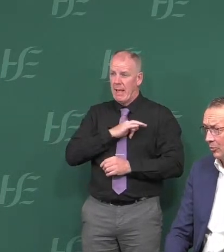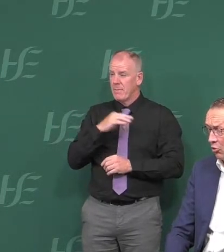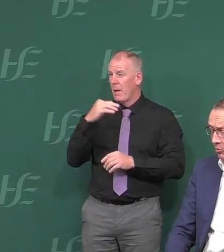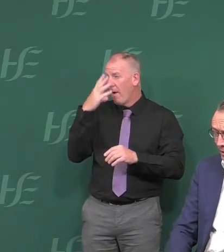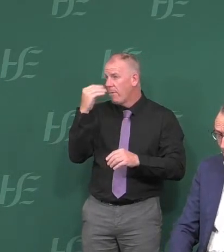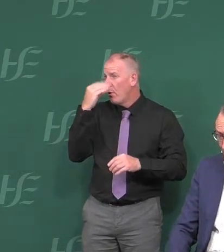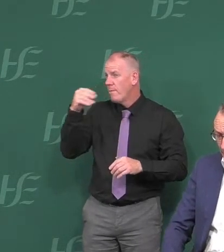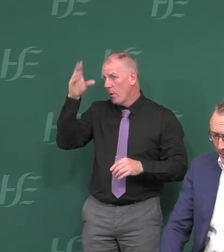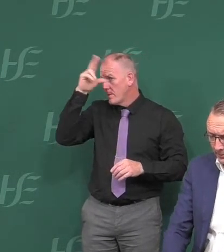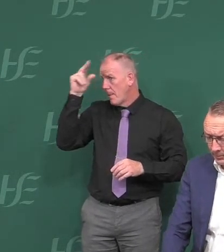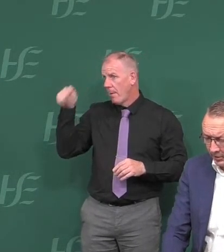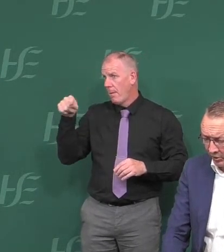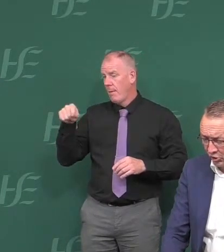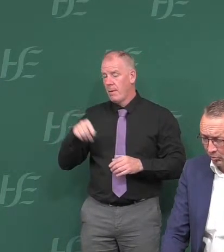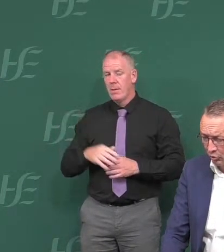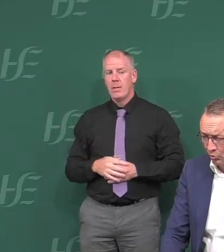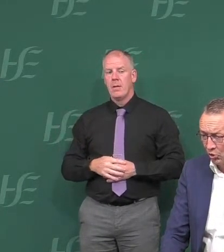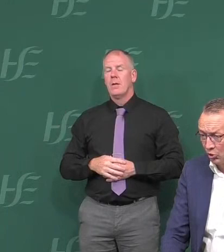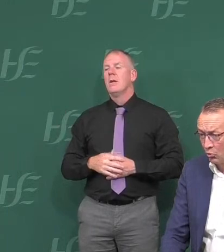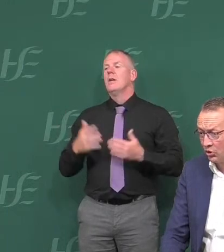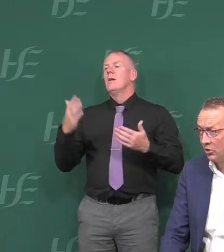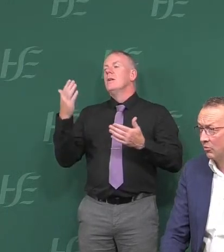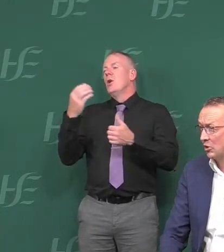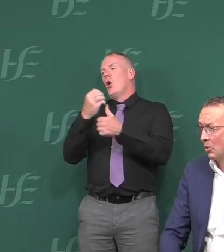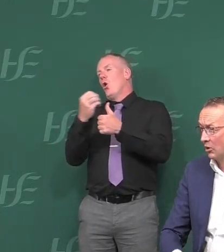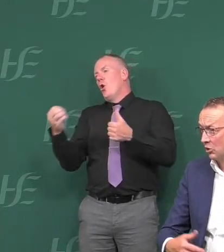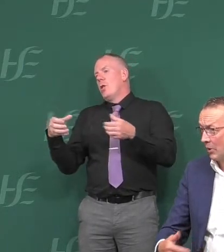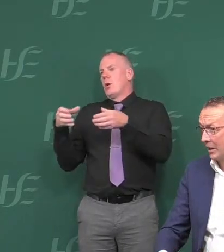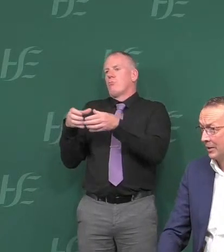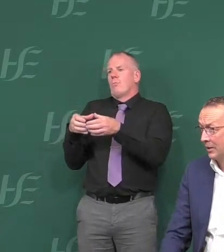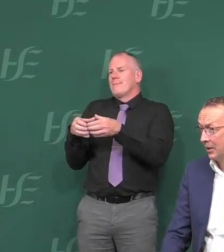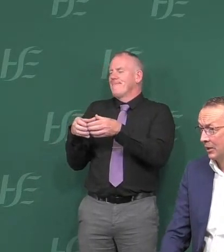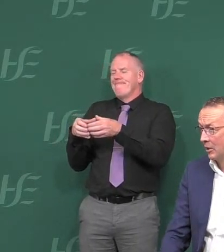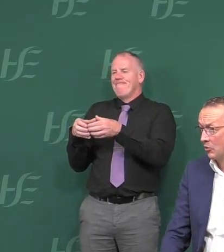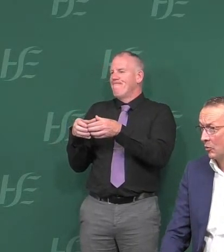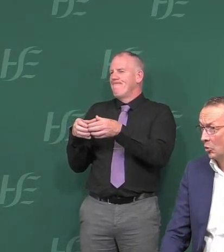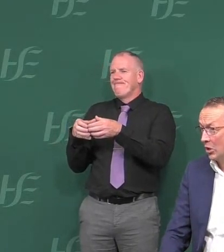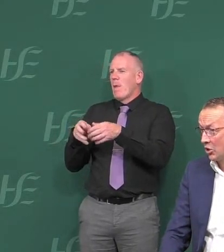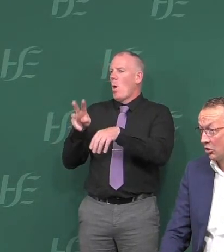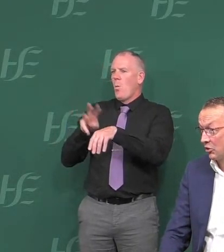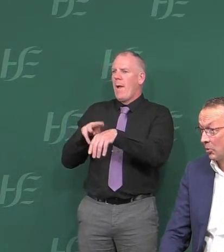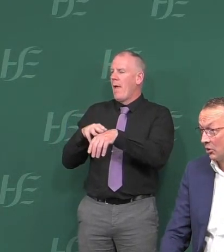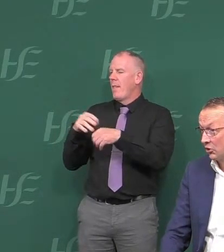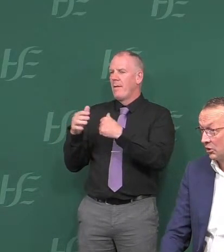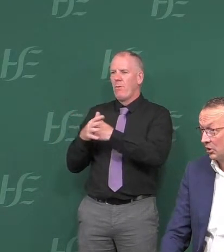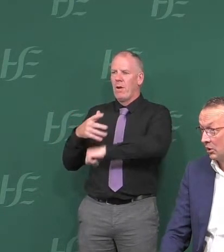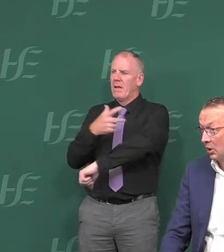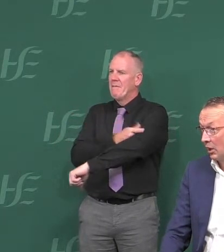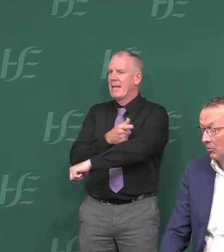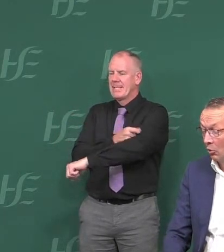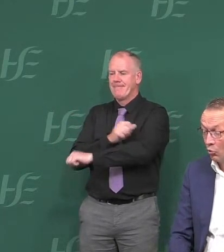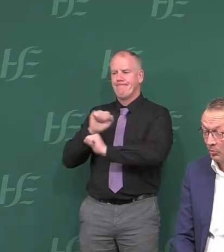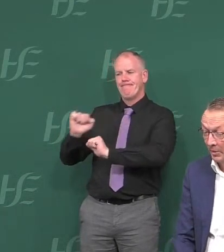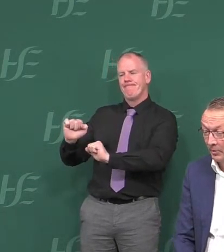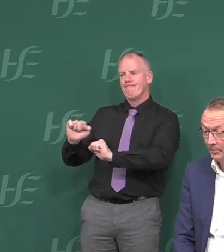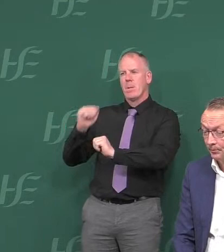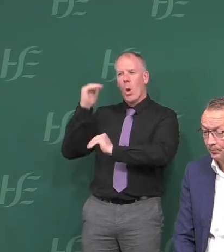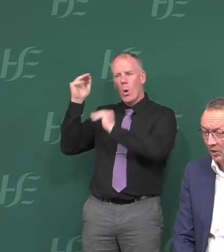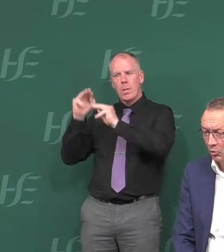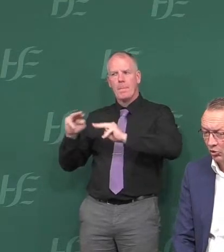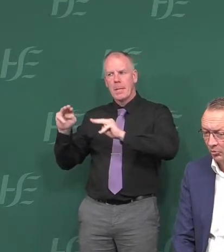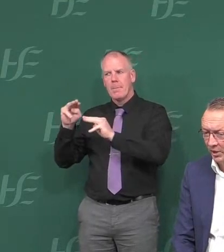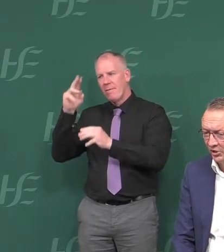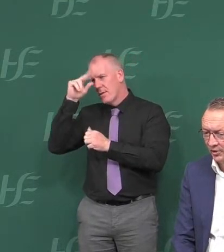the flu vaccine program, that there are subgroups who don't respond as well in terms of immunological response. Older